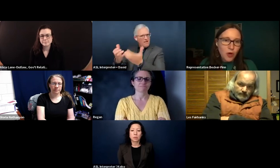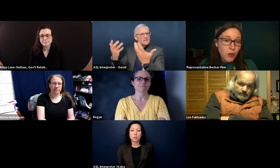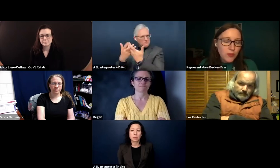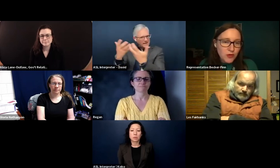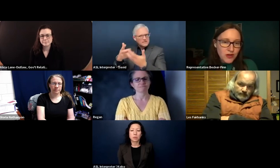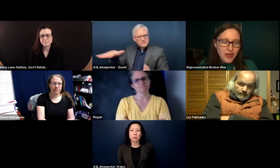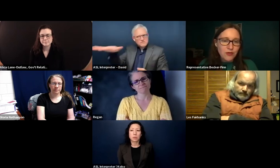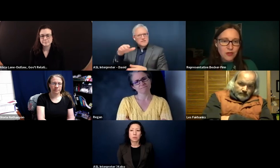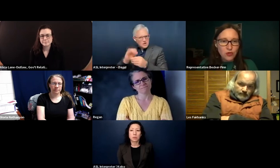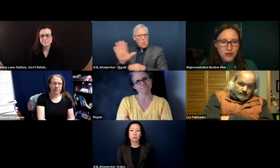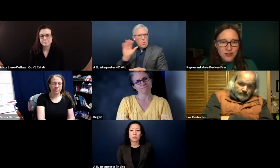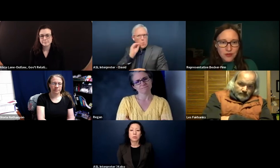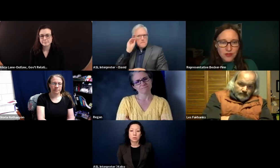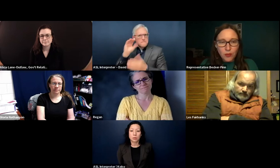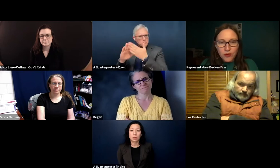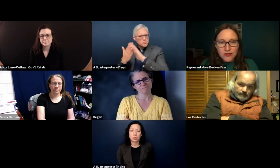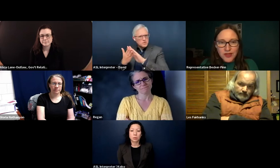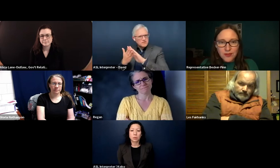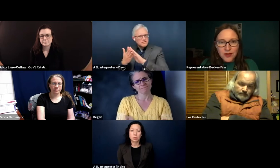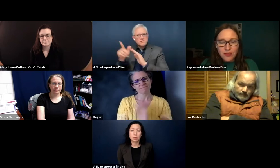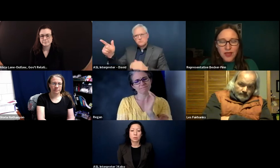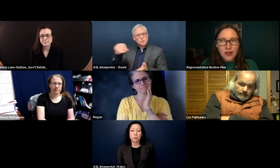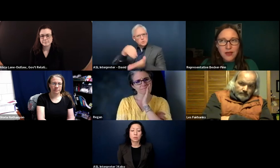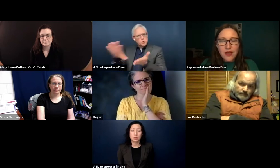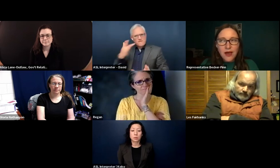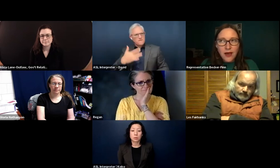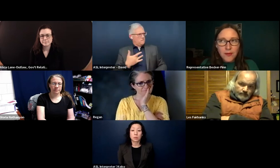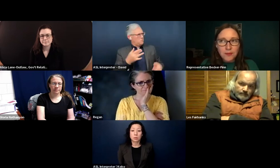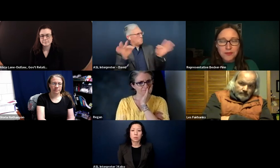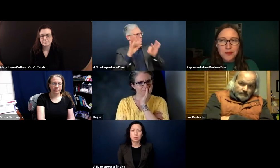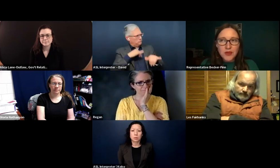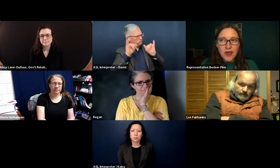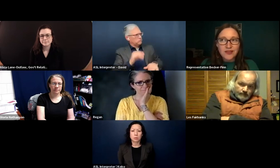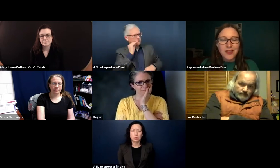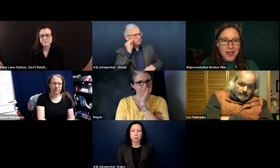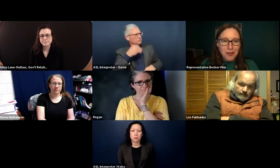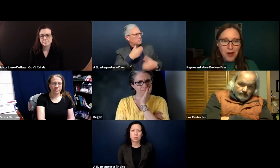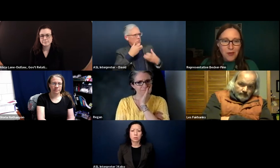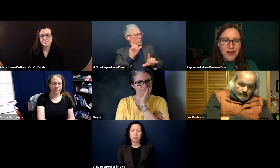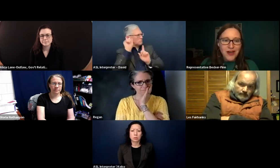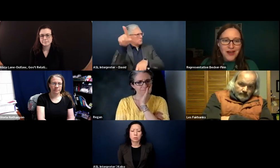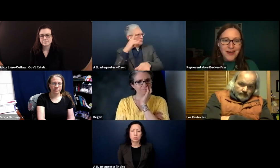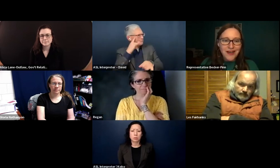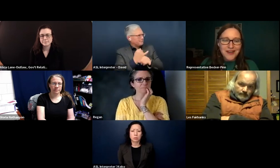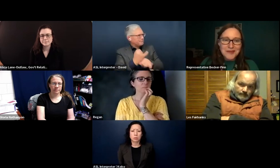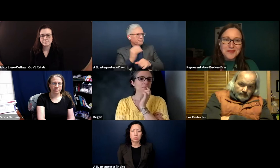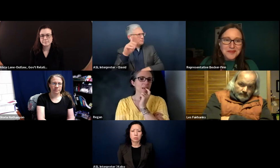in his home community. That was a choice that was important to him. And I think, as I think about,